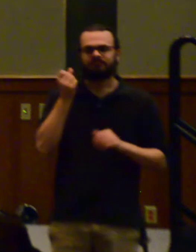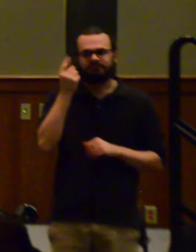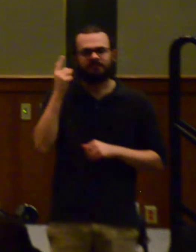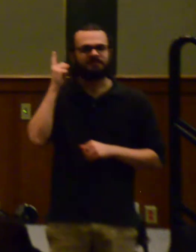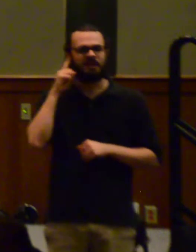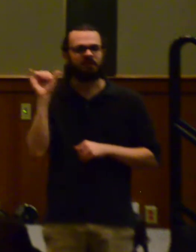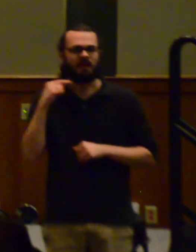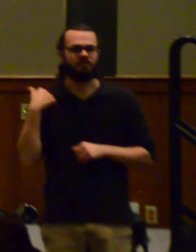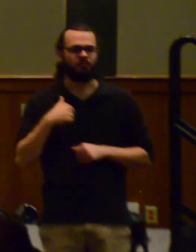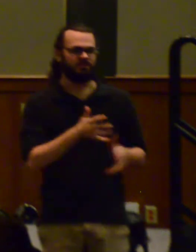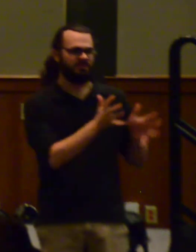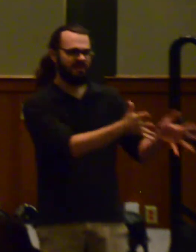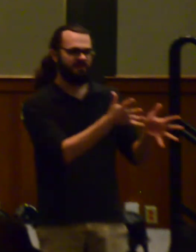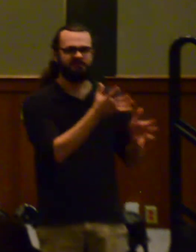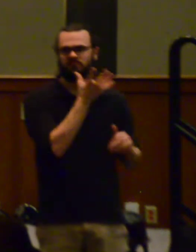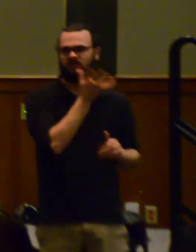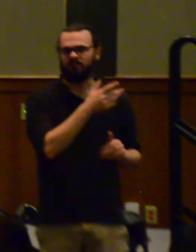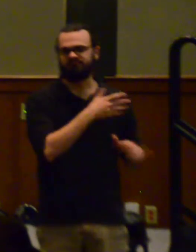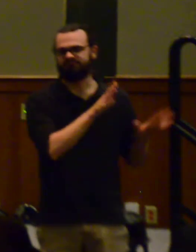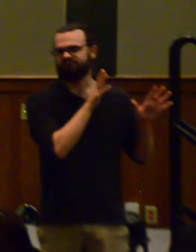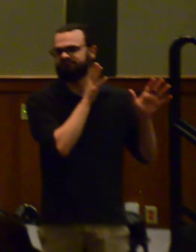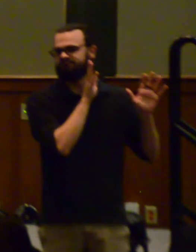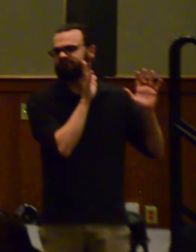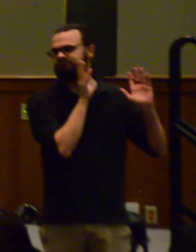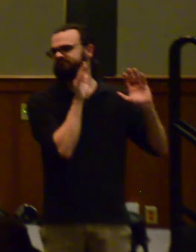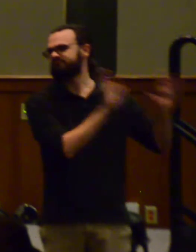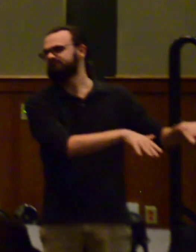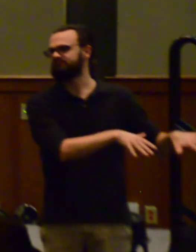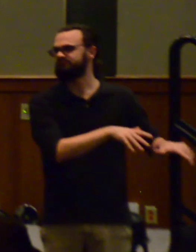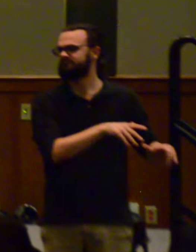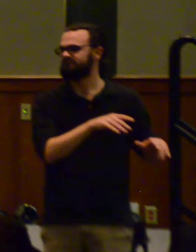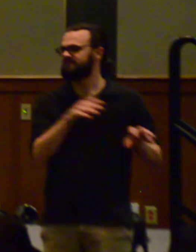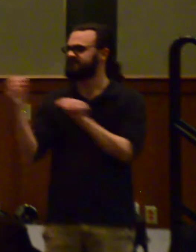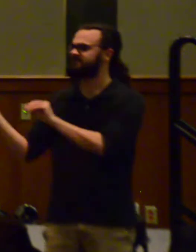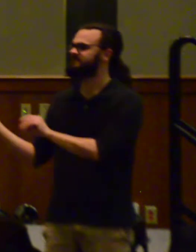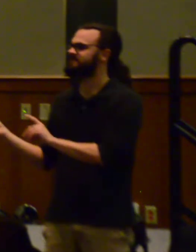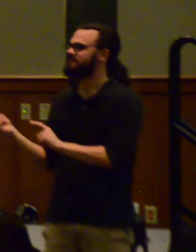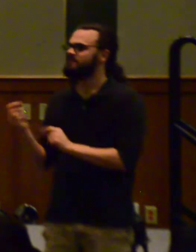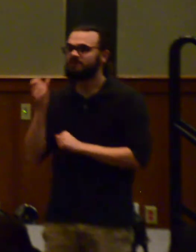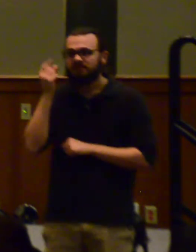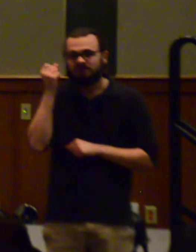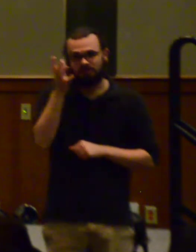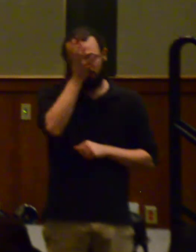but we tried. And she was alone, remember, my grandpa was dead.